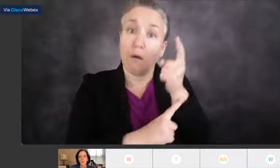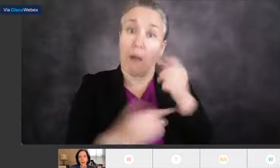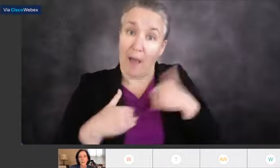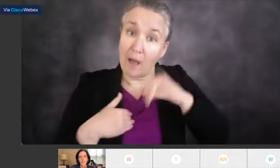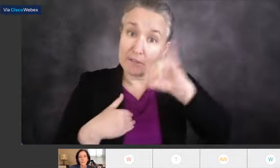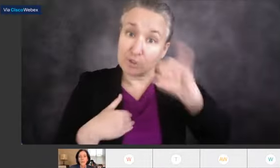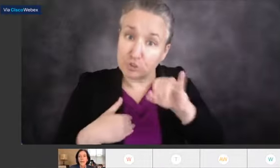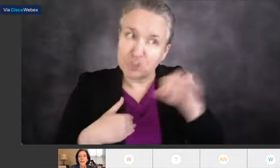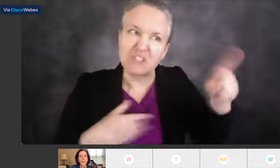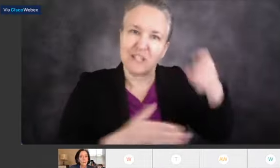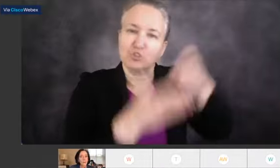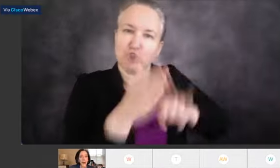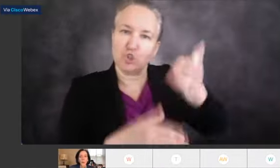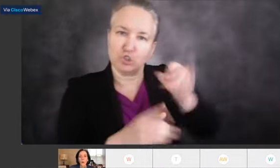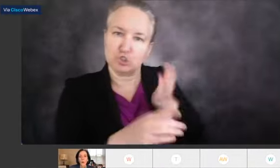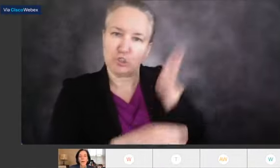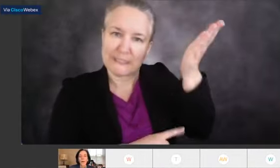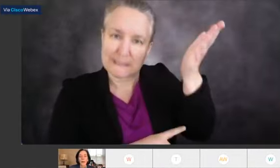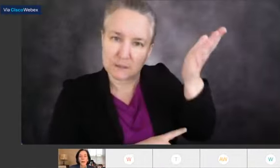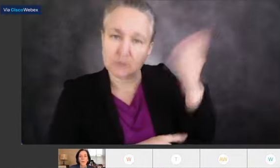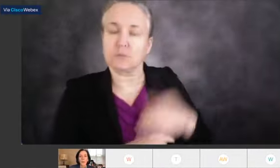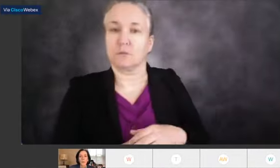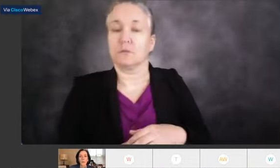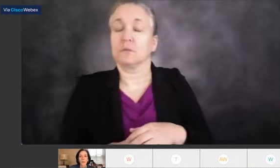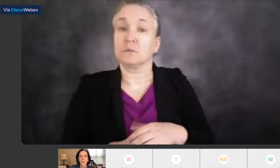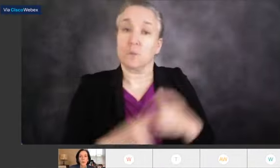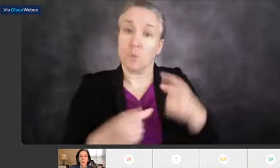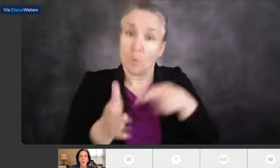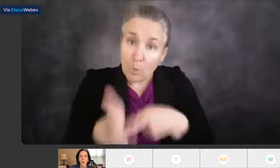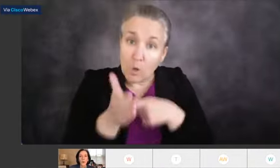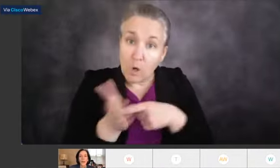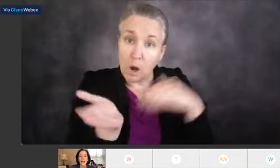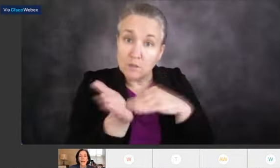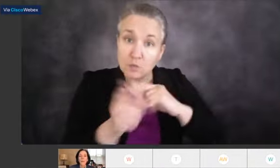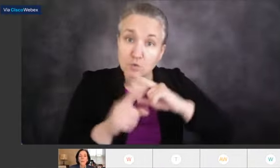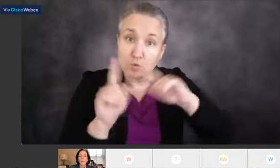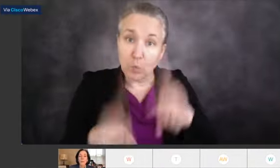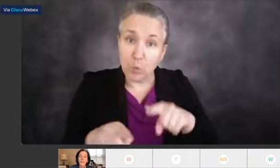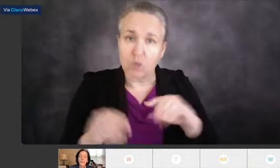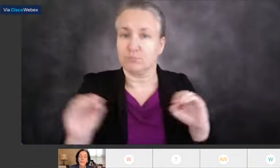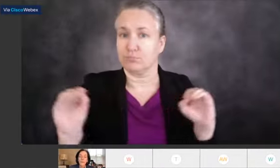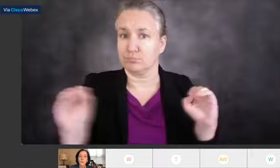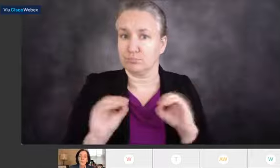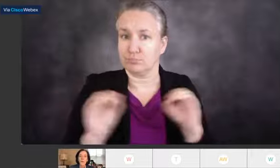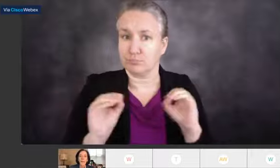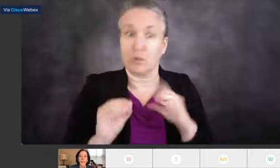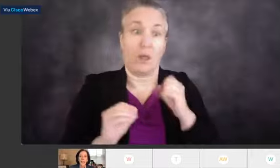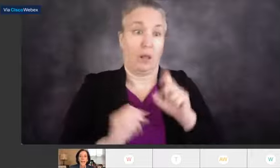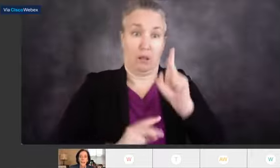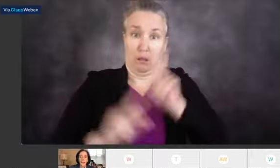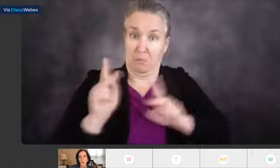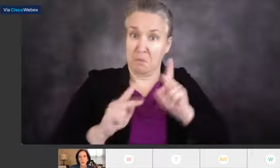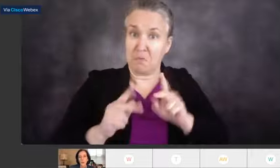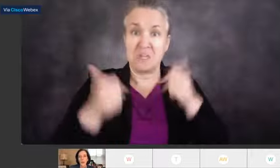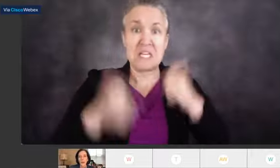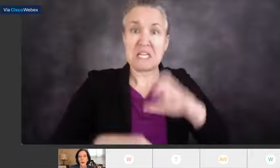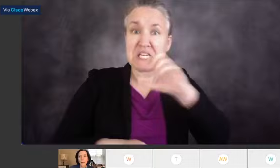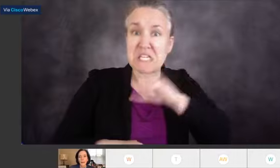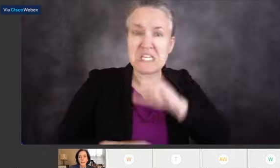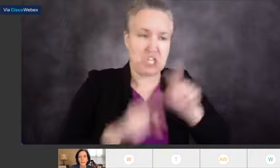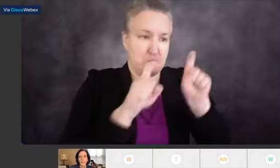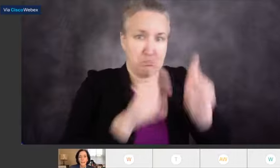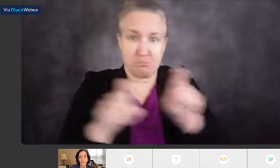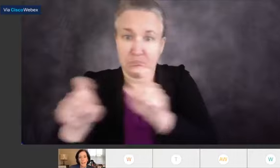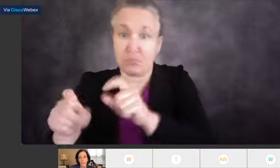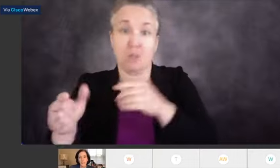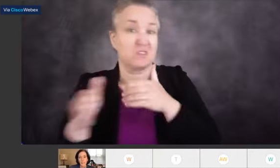billed if you have it. They do not require a healthcare provider's order, and we will test individuals of any age who want